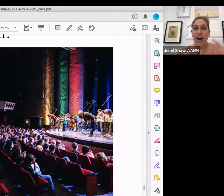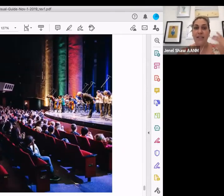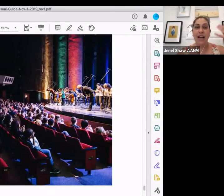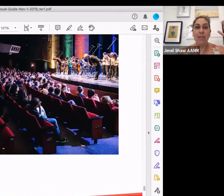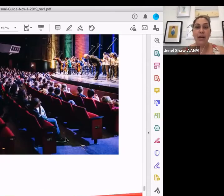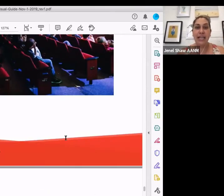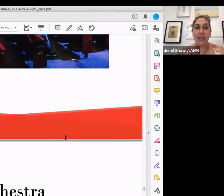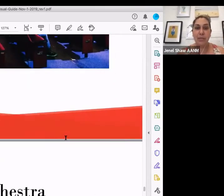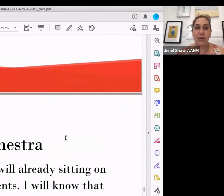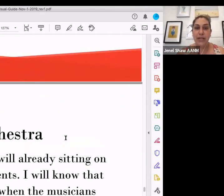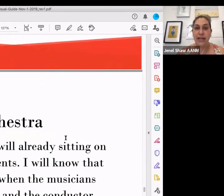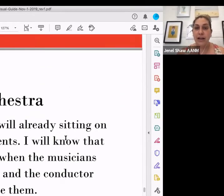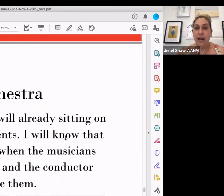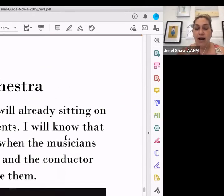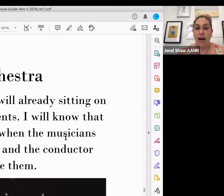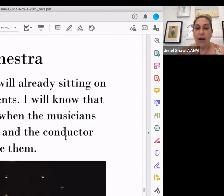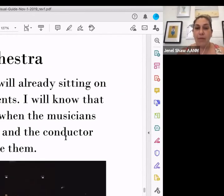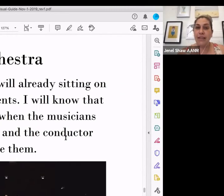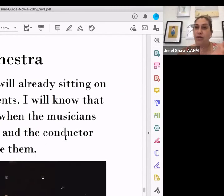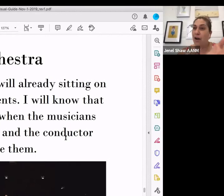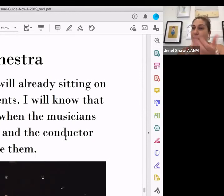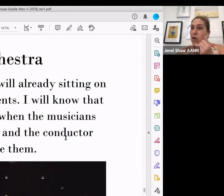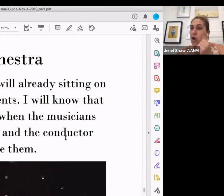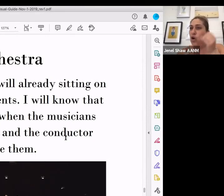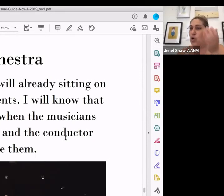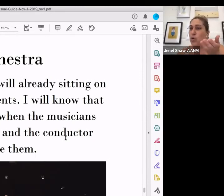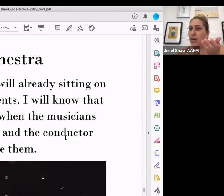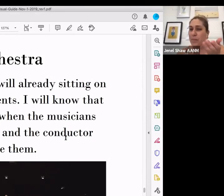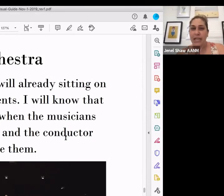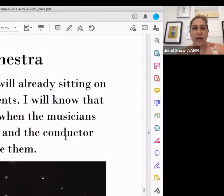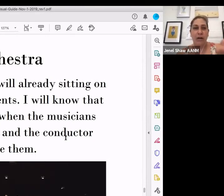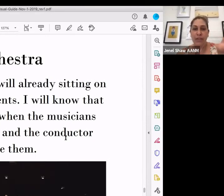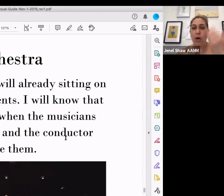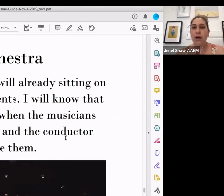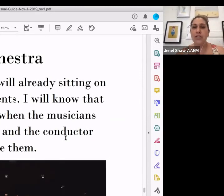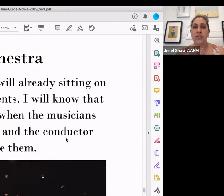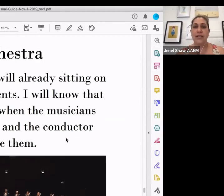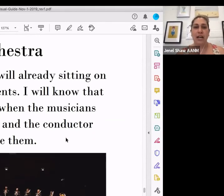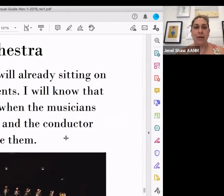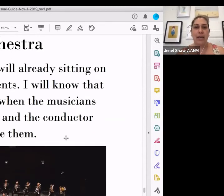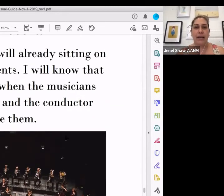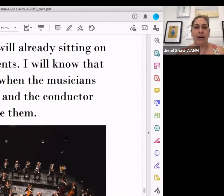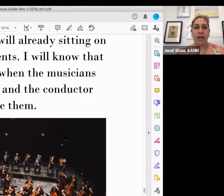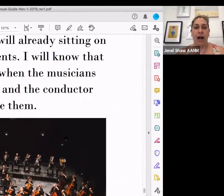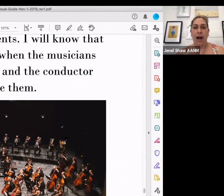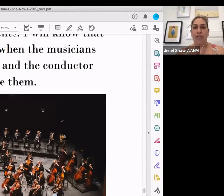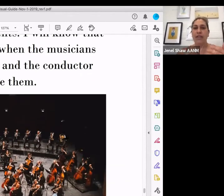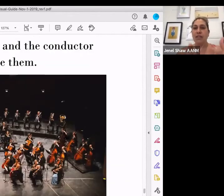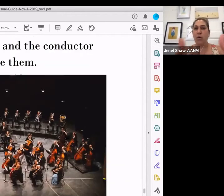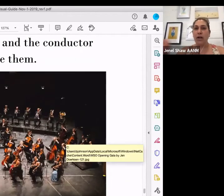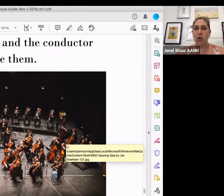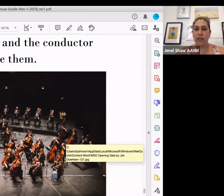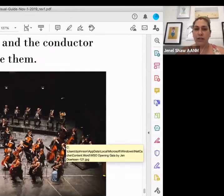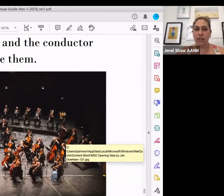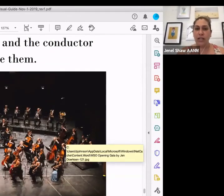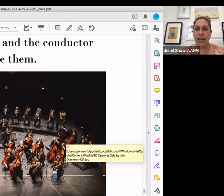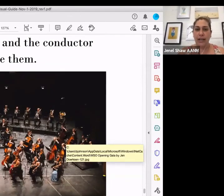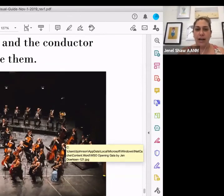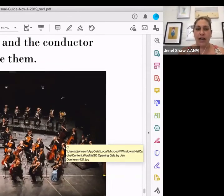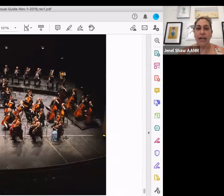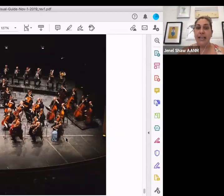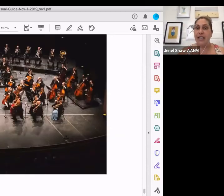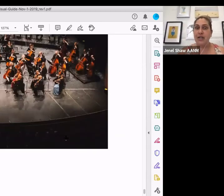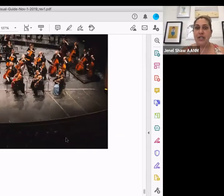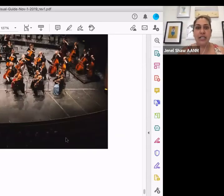it. And then I'm going to hear the music. And they talk about who's going to be there. The orchestra is going to be there. This is what it looks